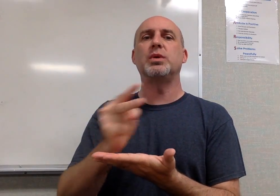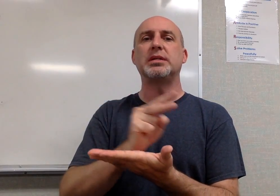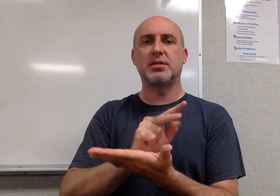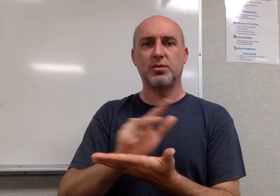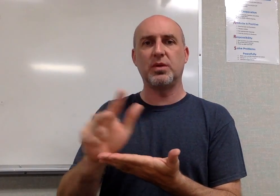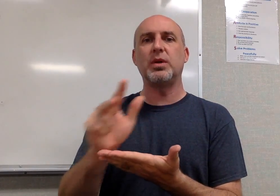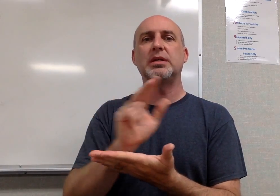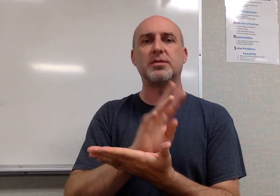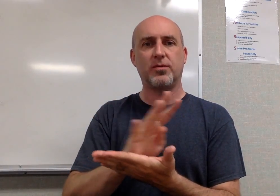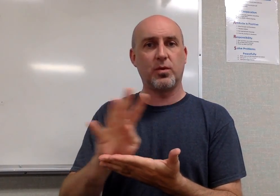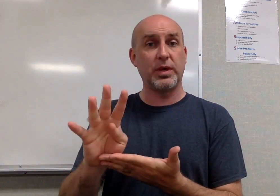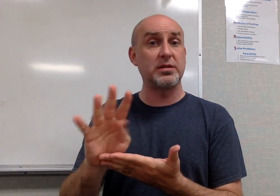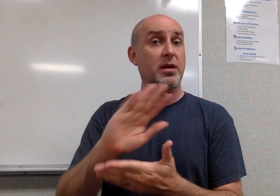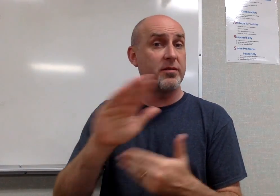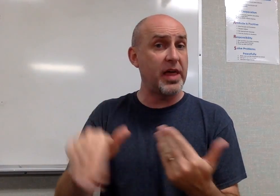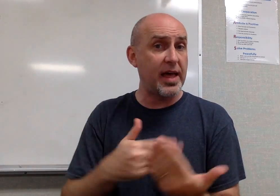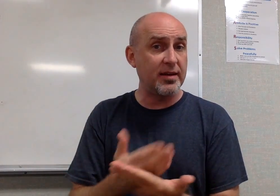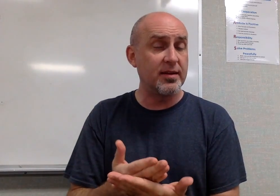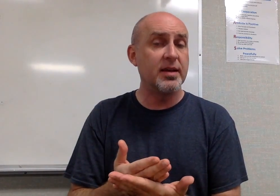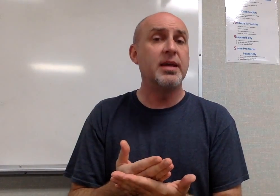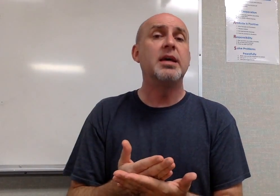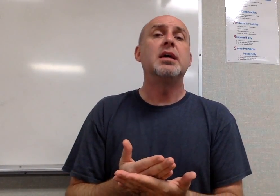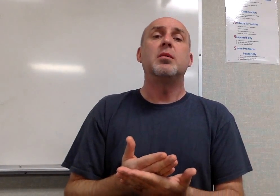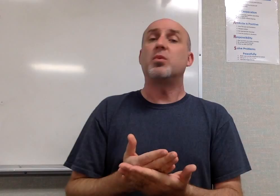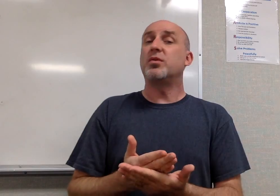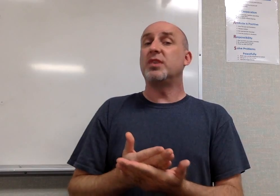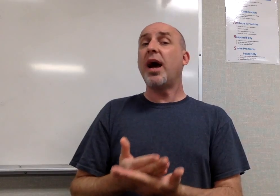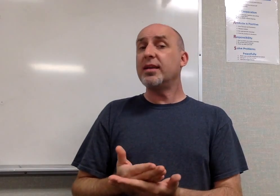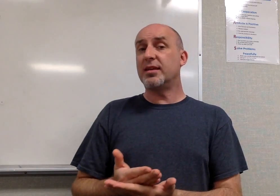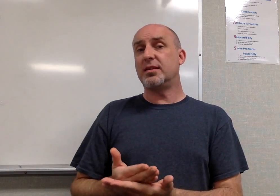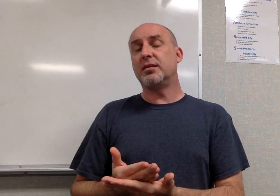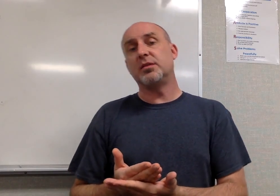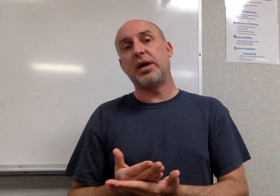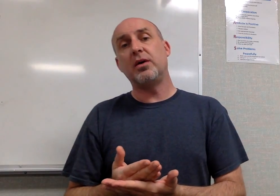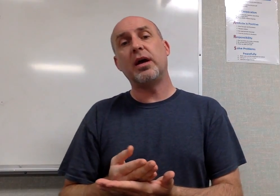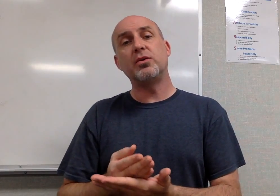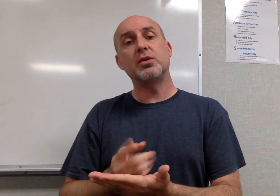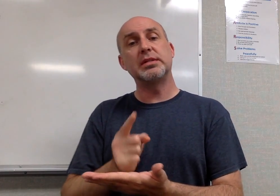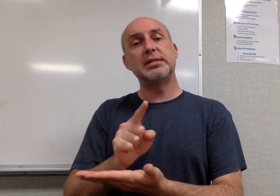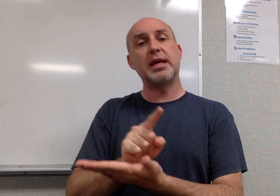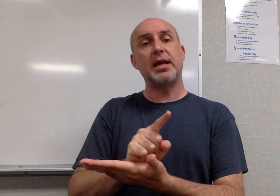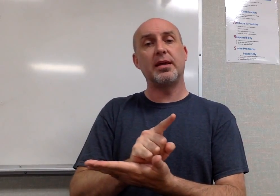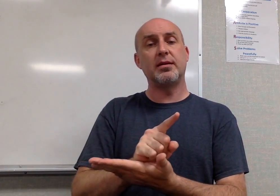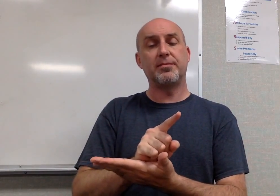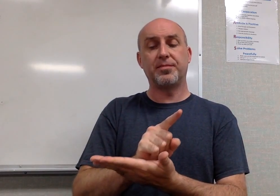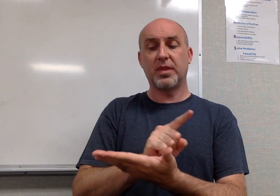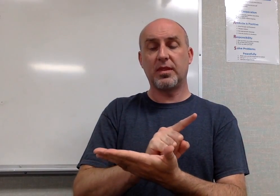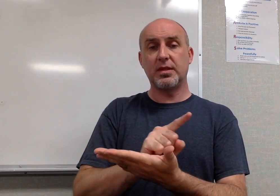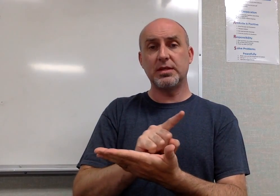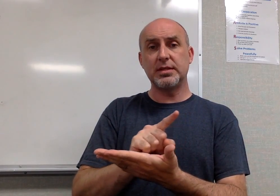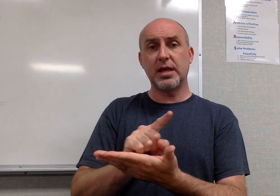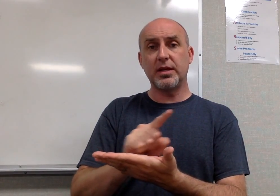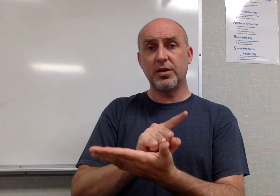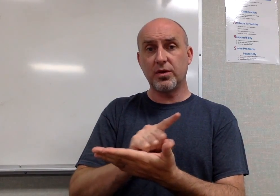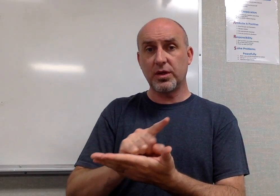weeks, 3 weeks, 4 weeks, all of that. But we've not yet talked about how you can say this sign here can